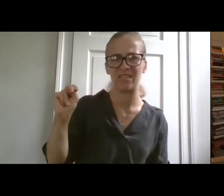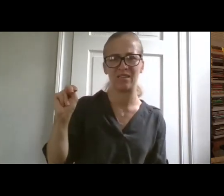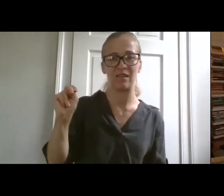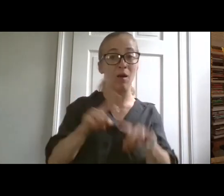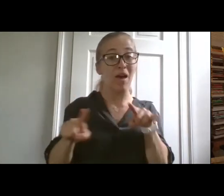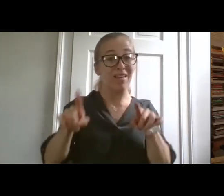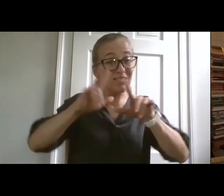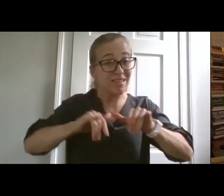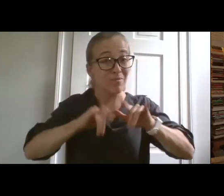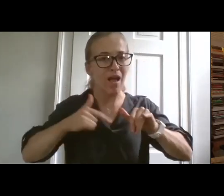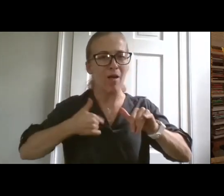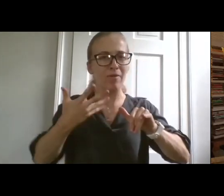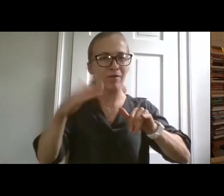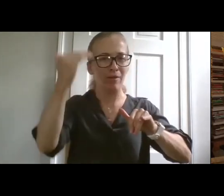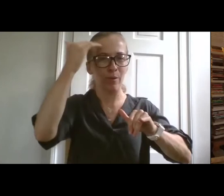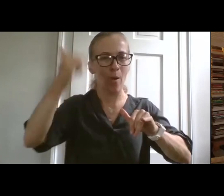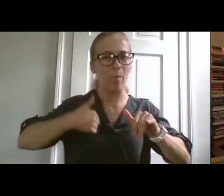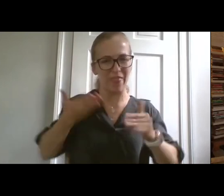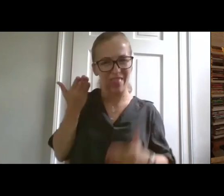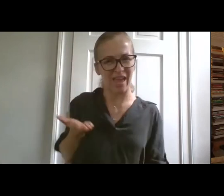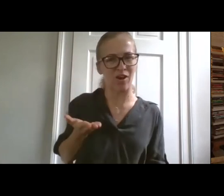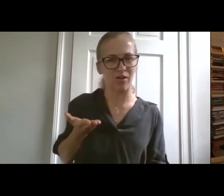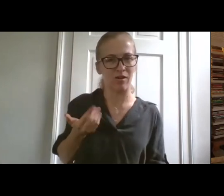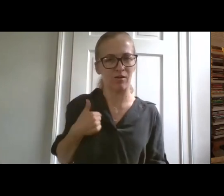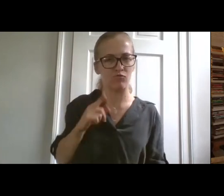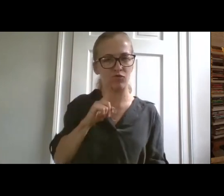same time, I'll know I exist to him.